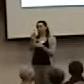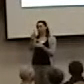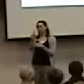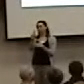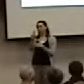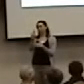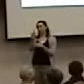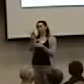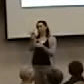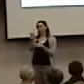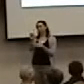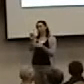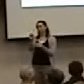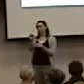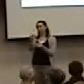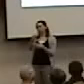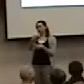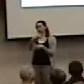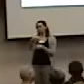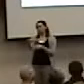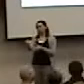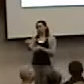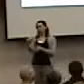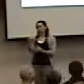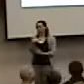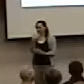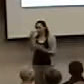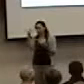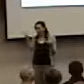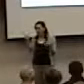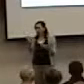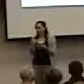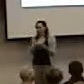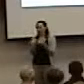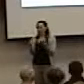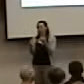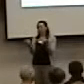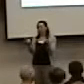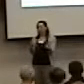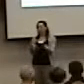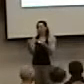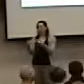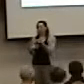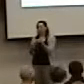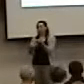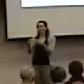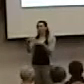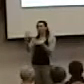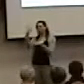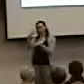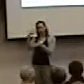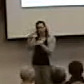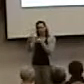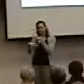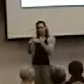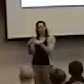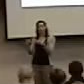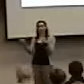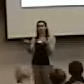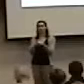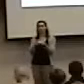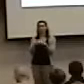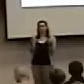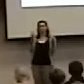that happens very often in the political world. Unfortunately, it happens in church environments as well. And